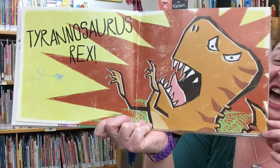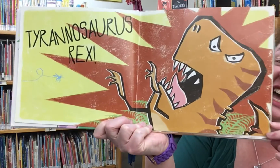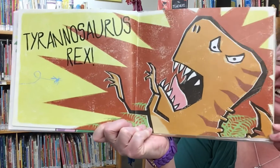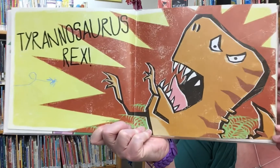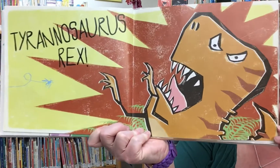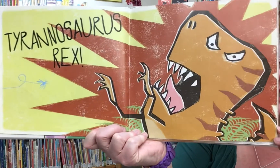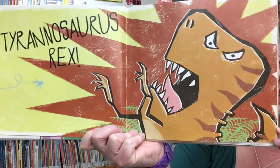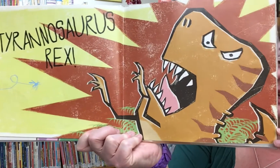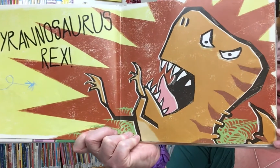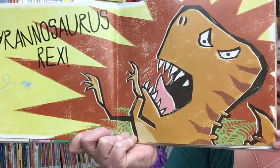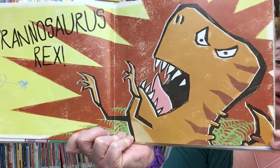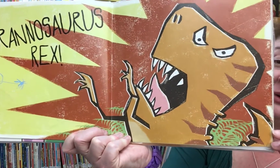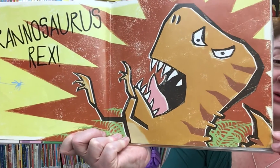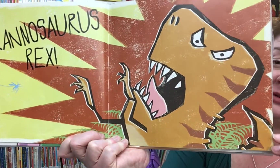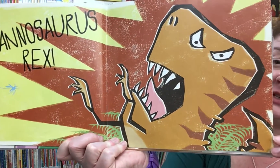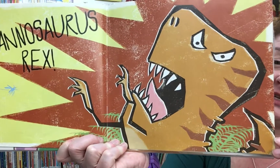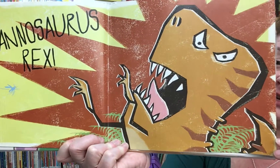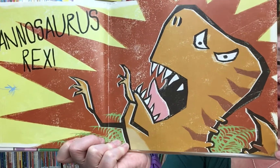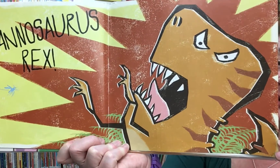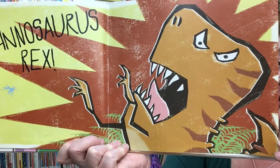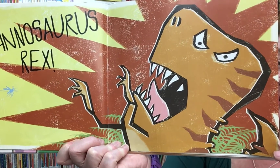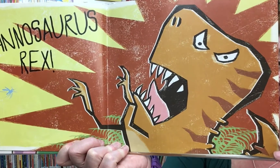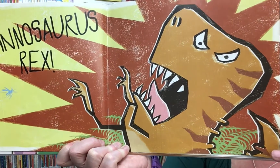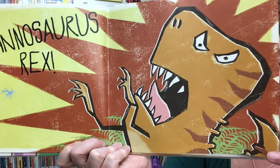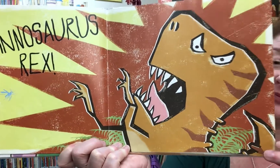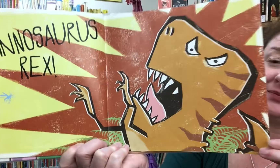Rex. Oh, dear.